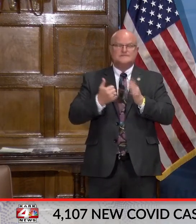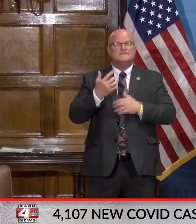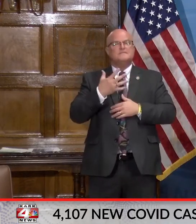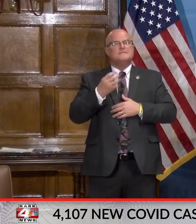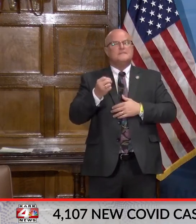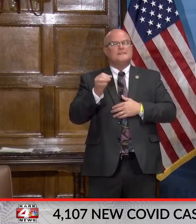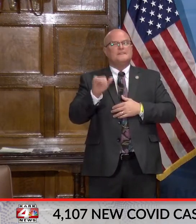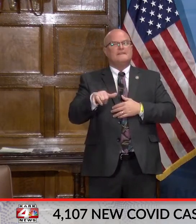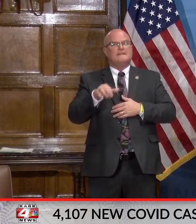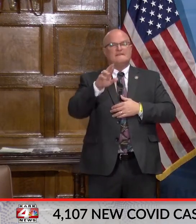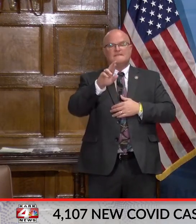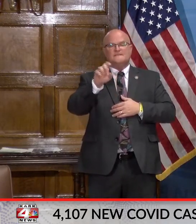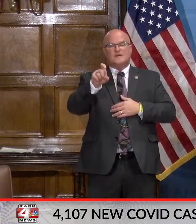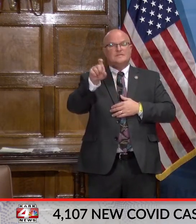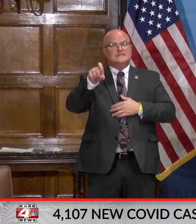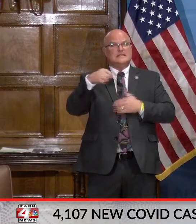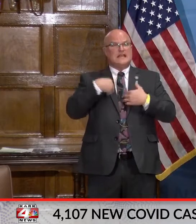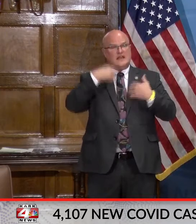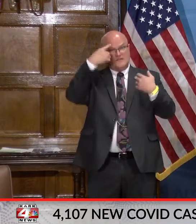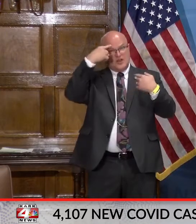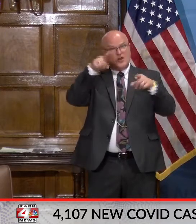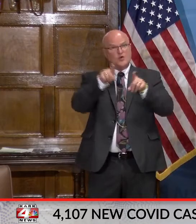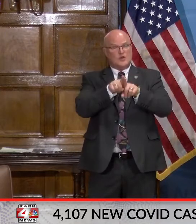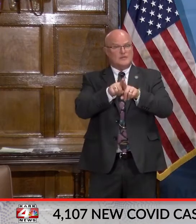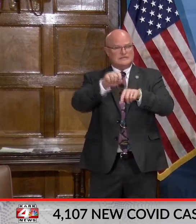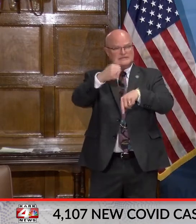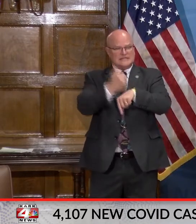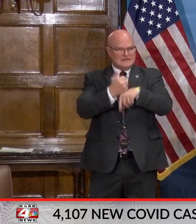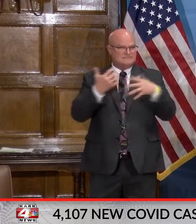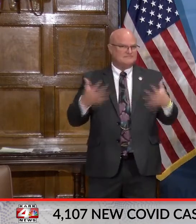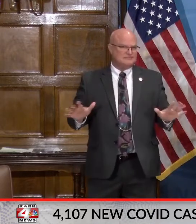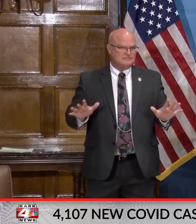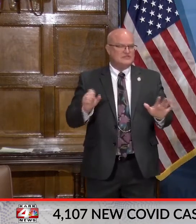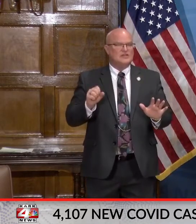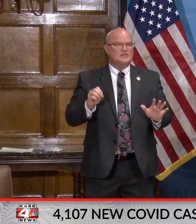The pharmacies needed to have agreements in place, and so